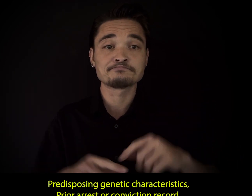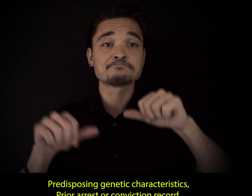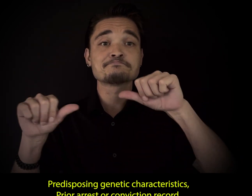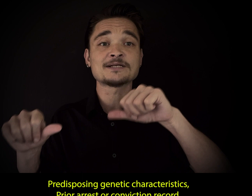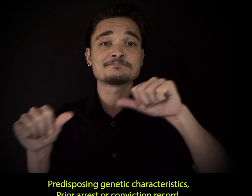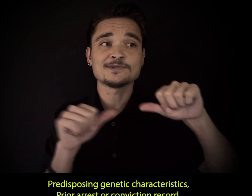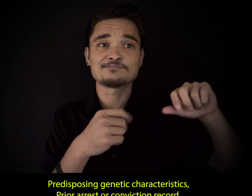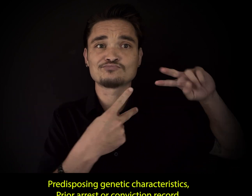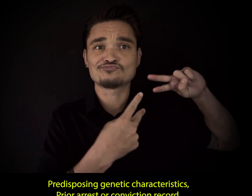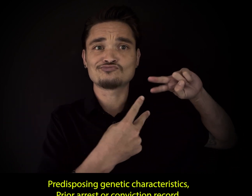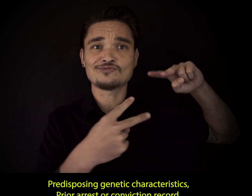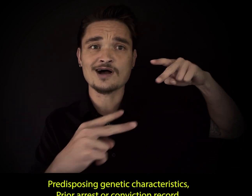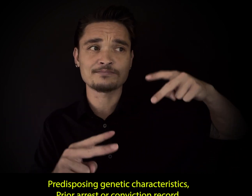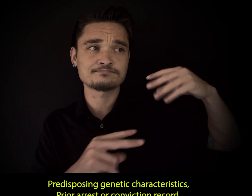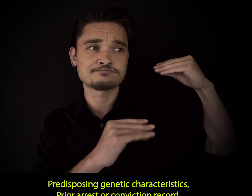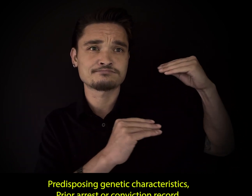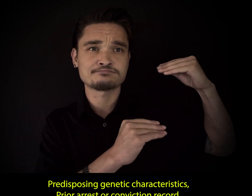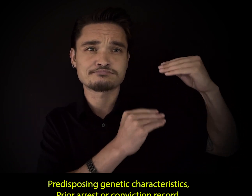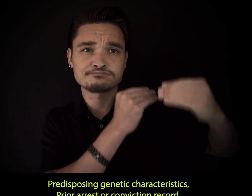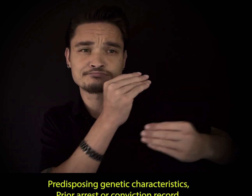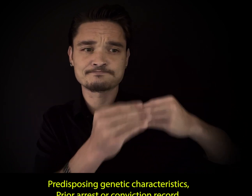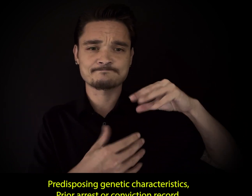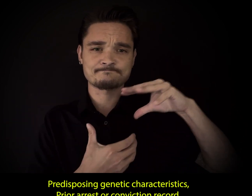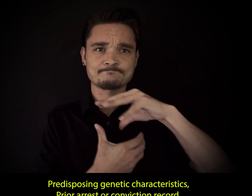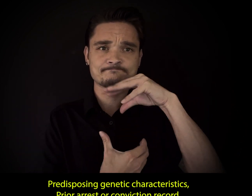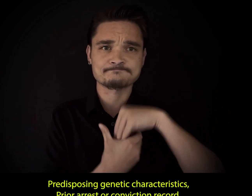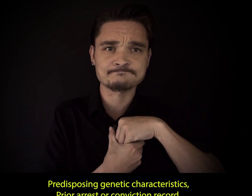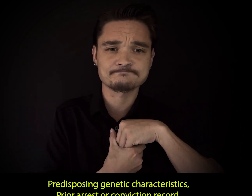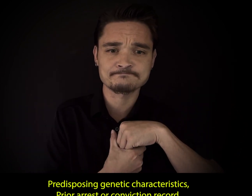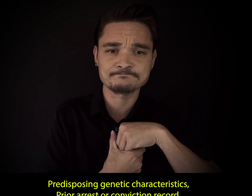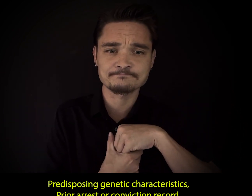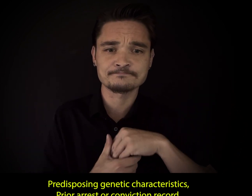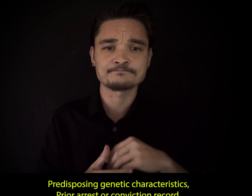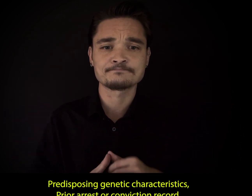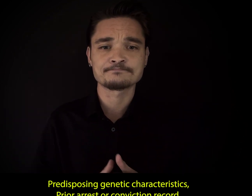predisposing genetic characteristics, prior arrest or conviction record,